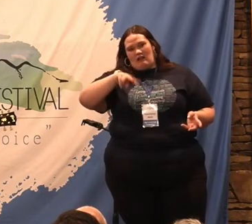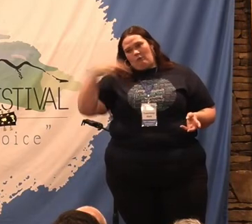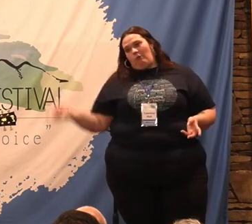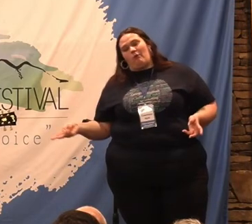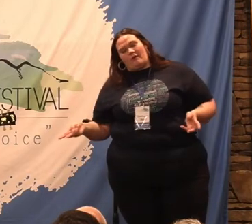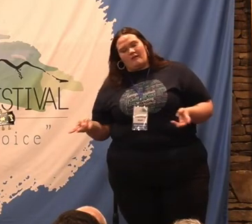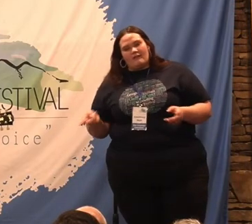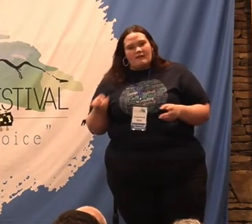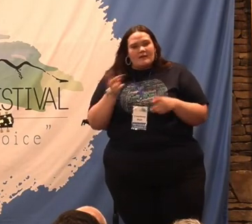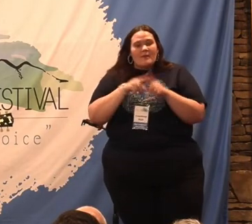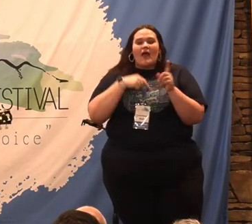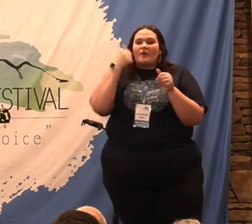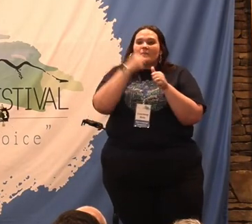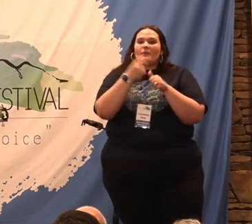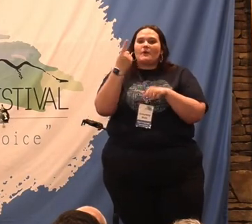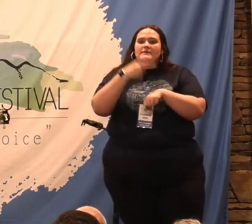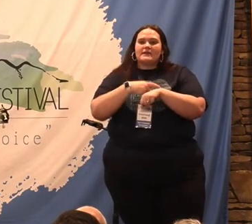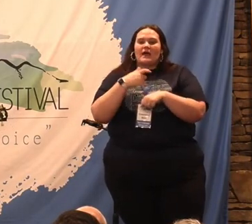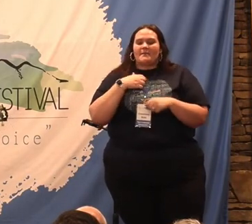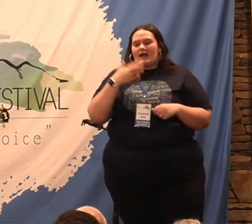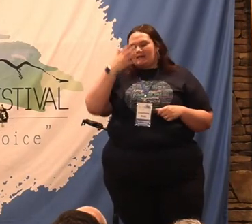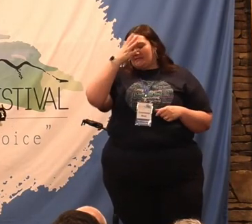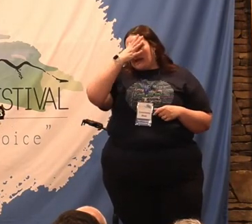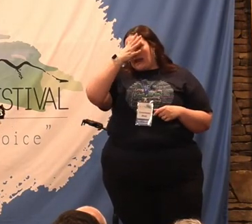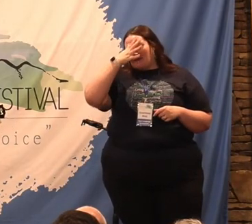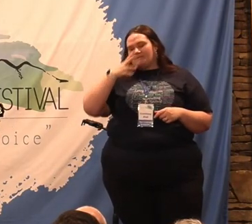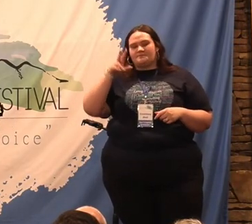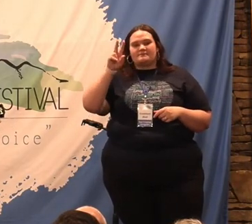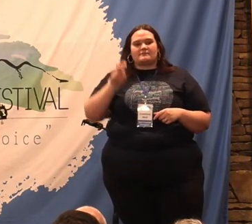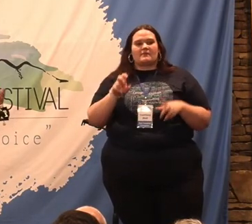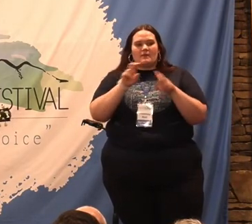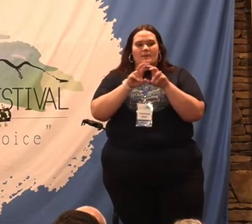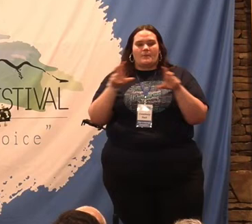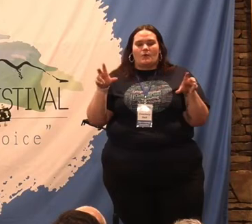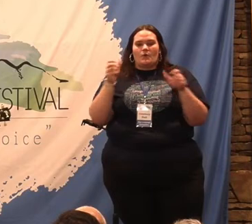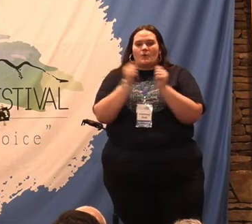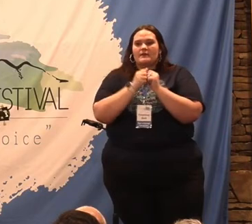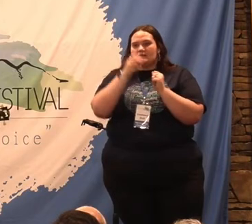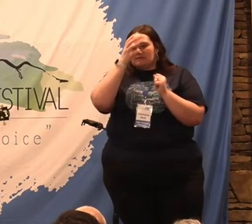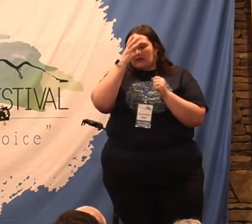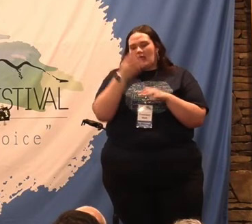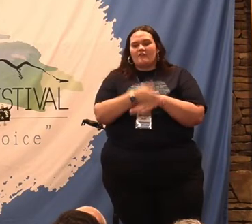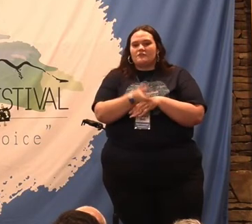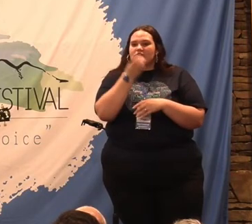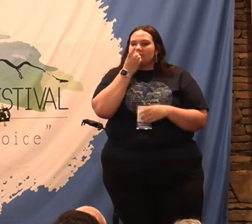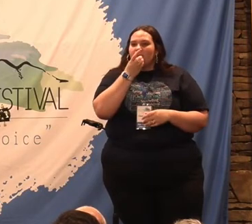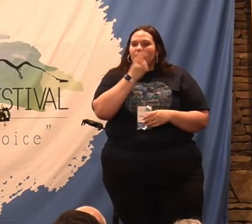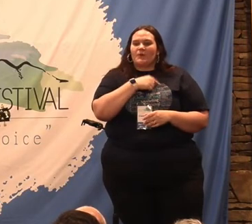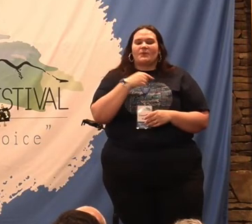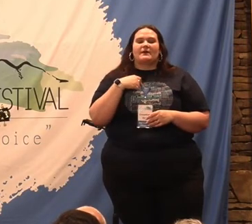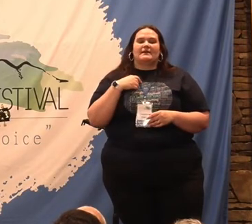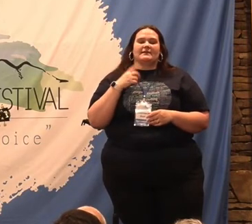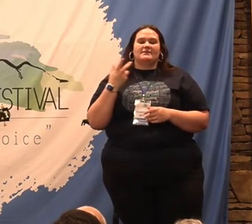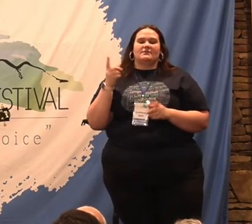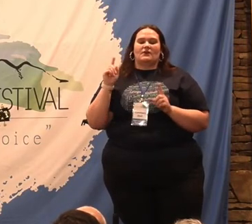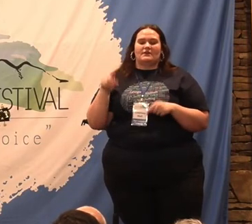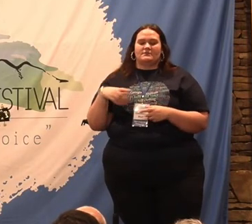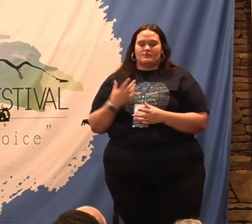But I remember one time my dad sitting on the porch rail, and his dad, after supper, we'd gone out to,